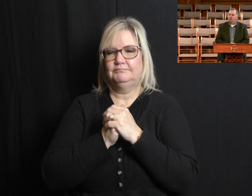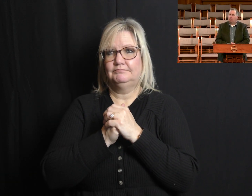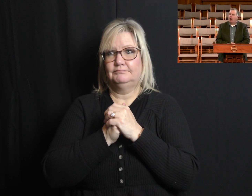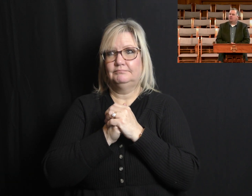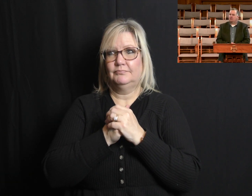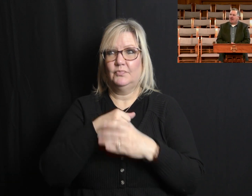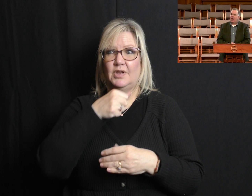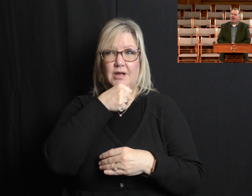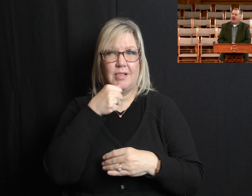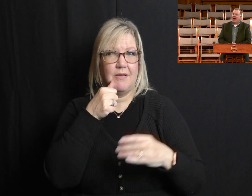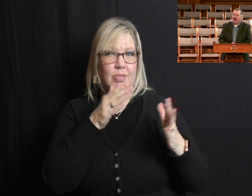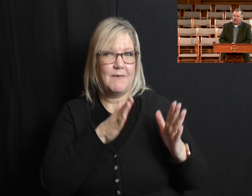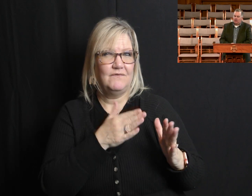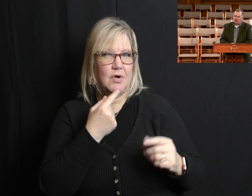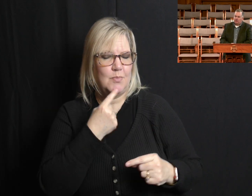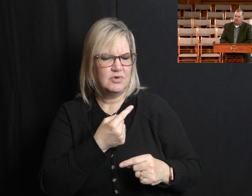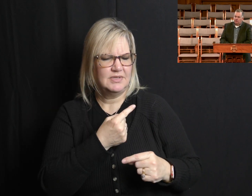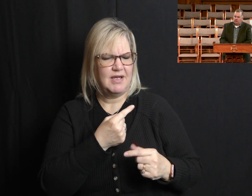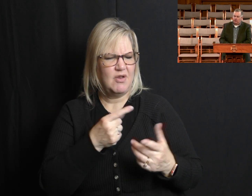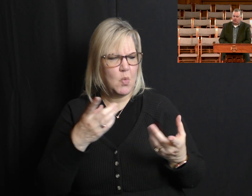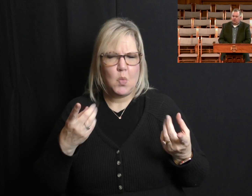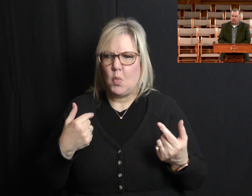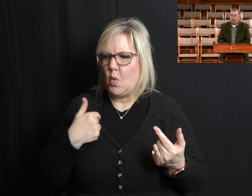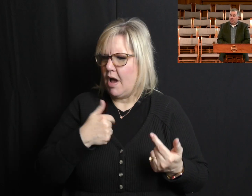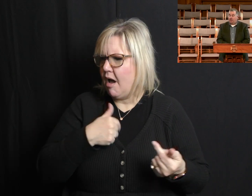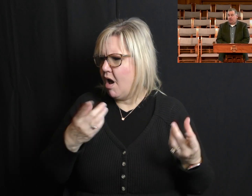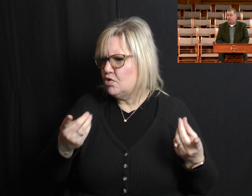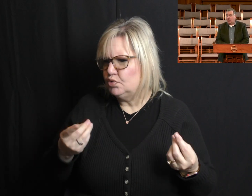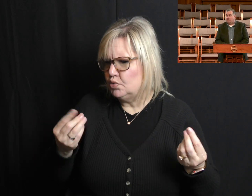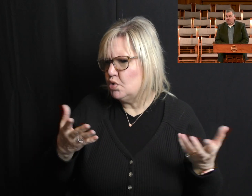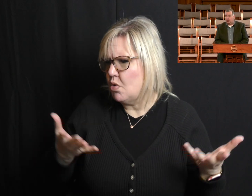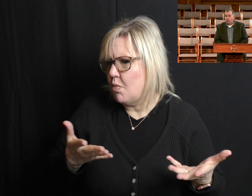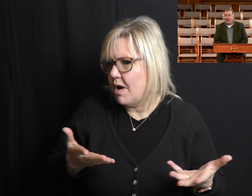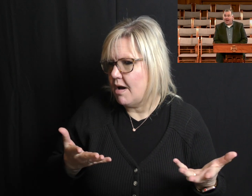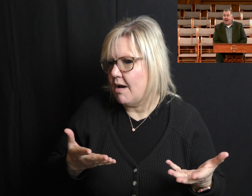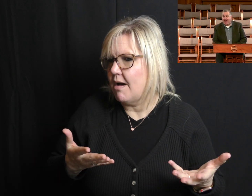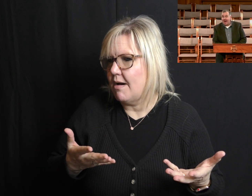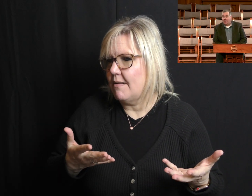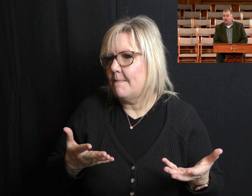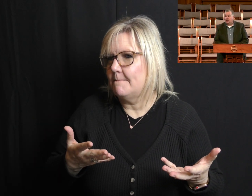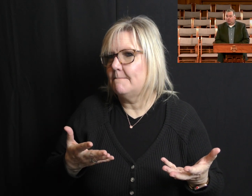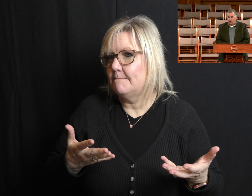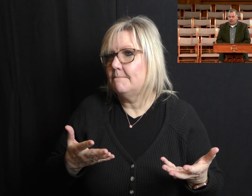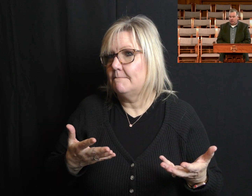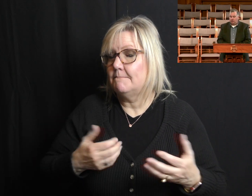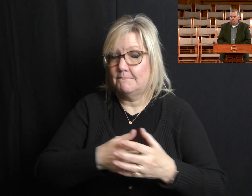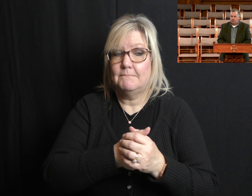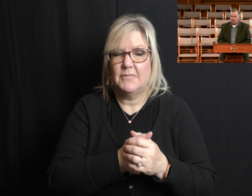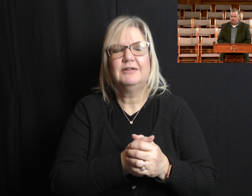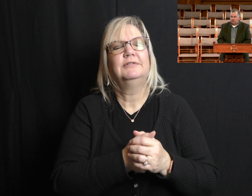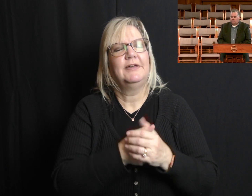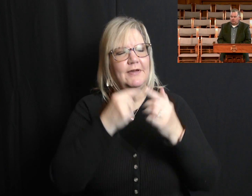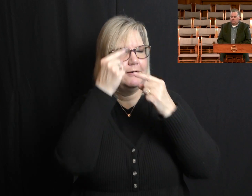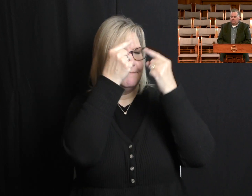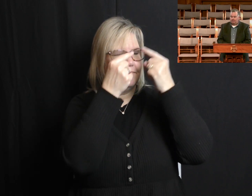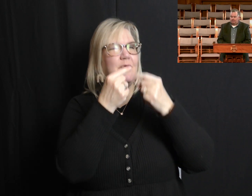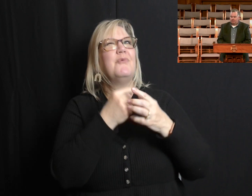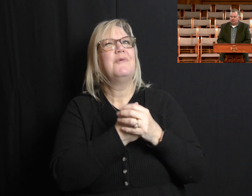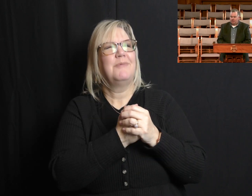to himself, "What shall I do?" And then he said, "This is what I will